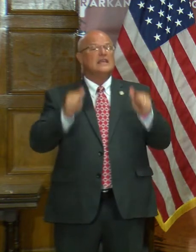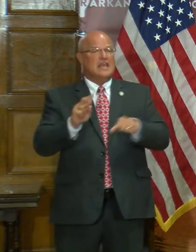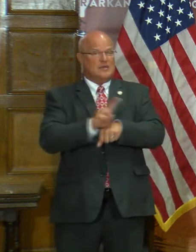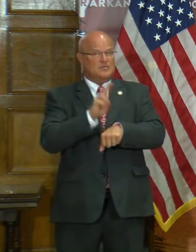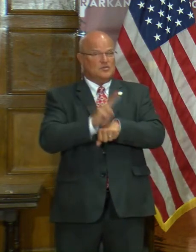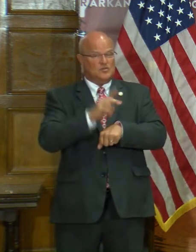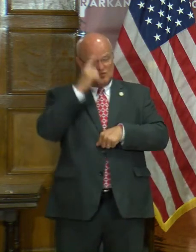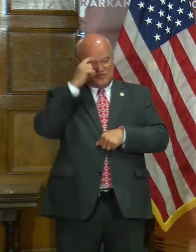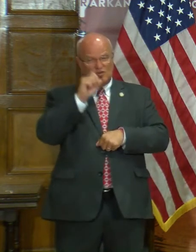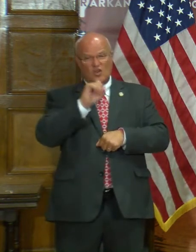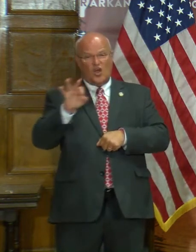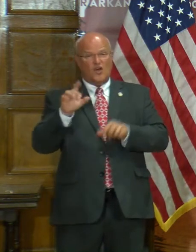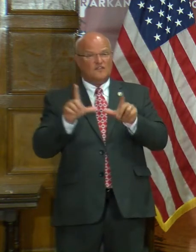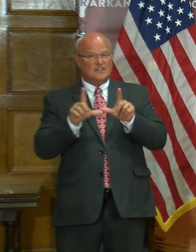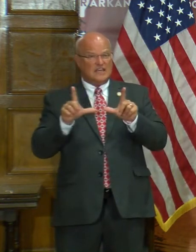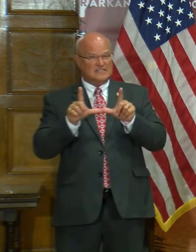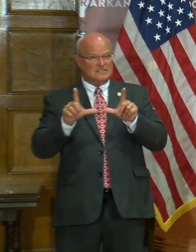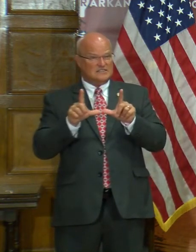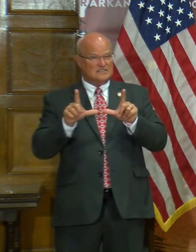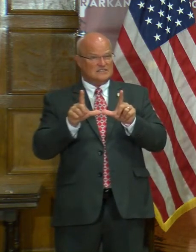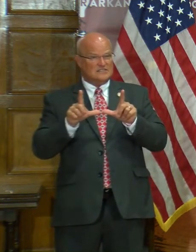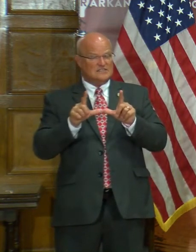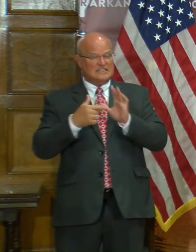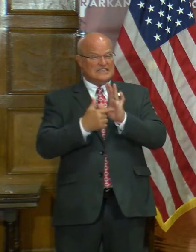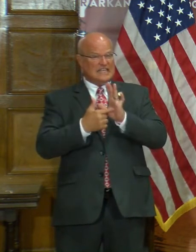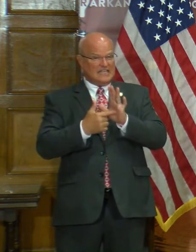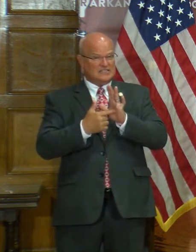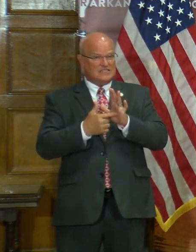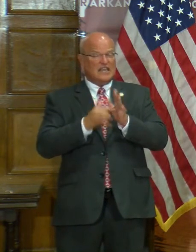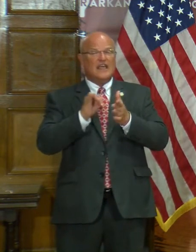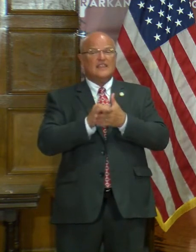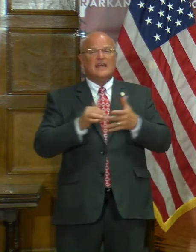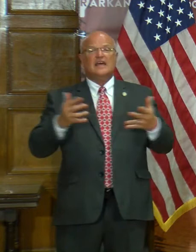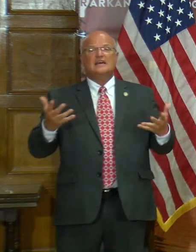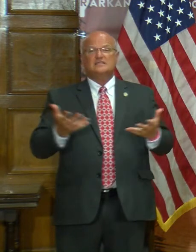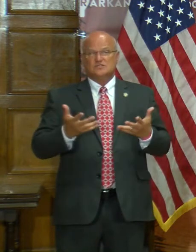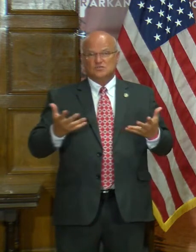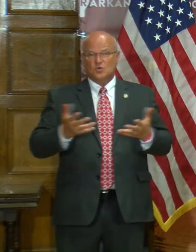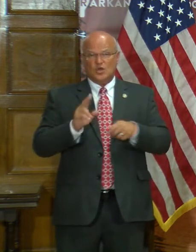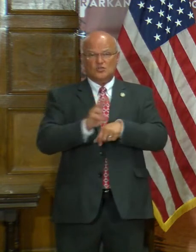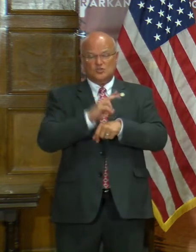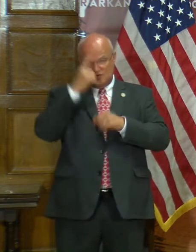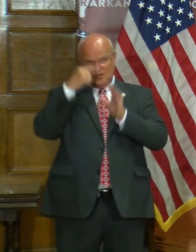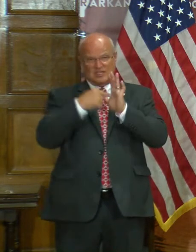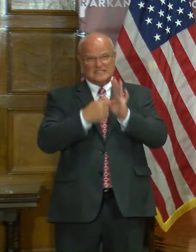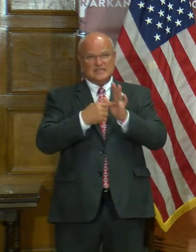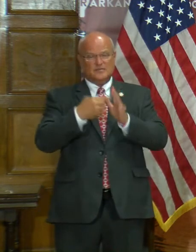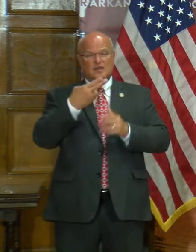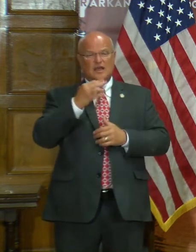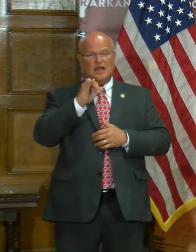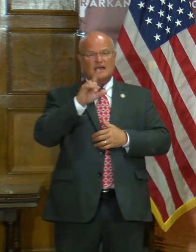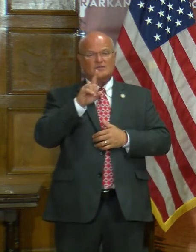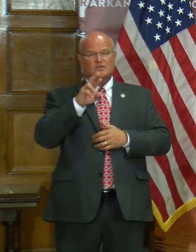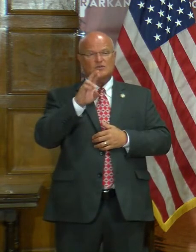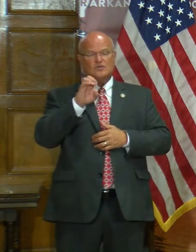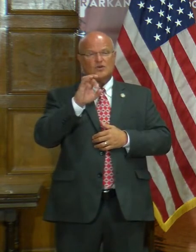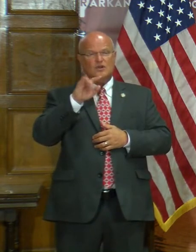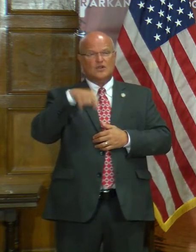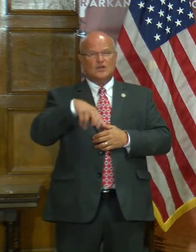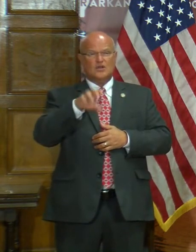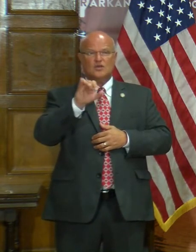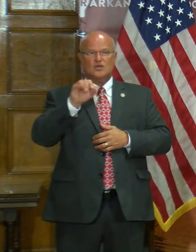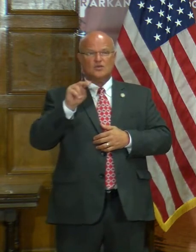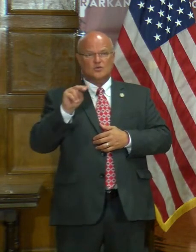for an off-license indication. That's what use, for example, of hydrochloroquine is